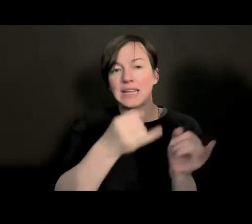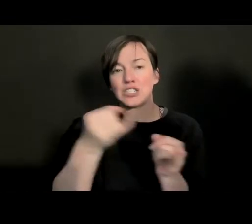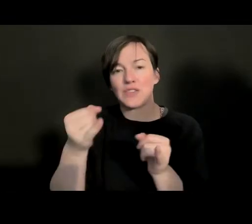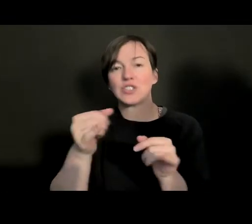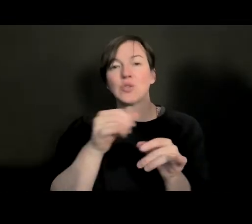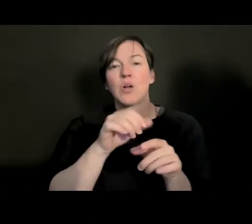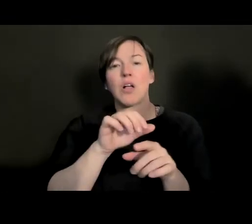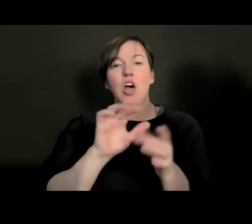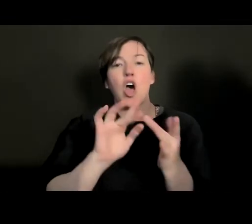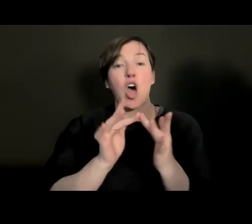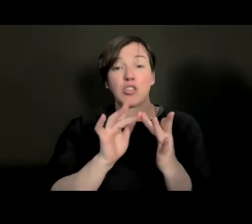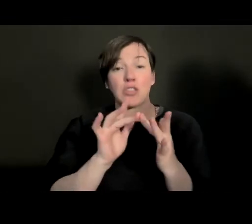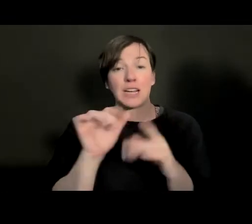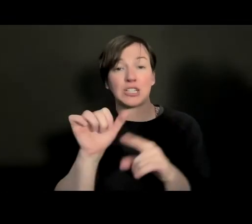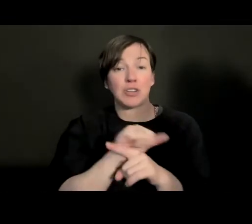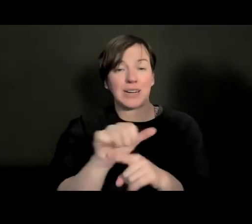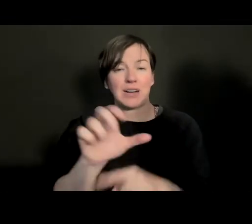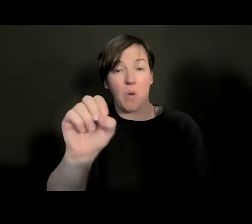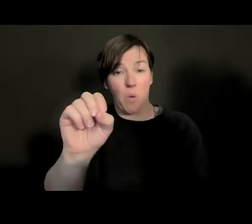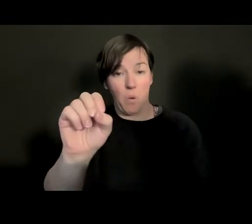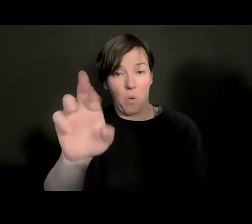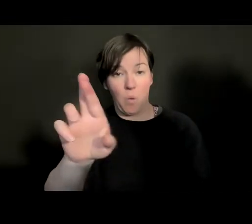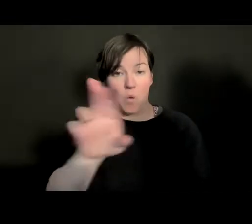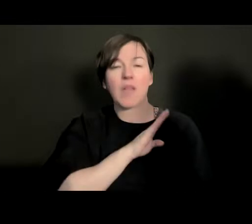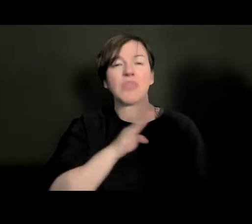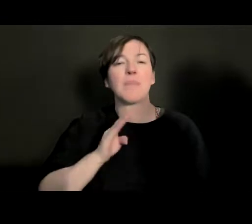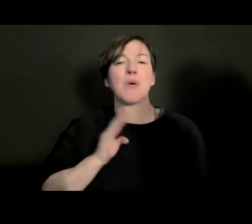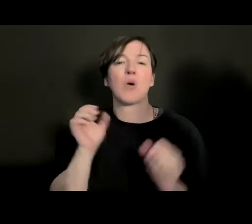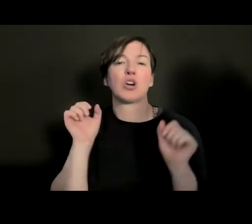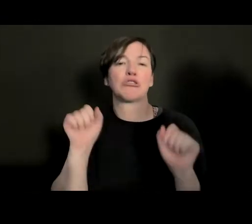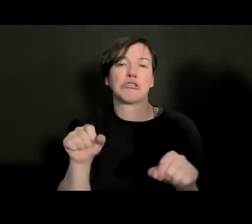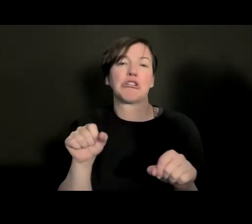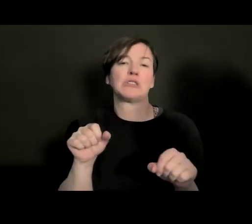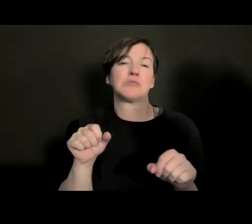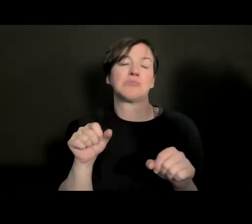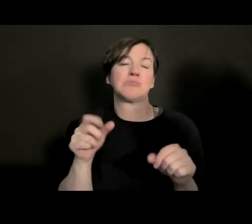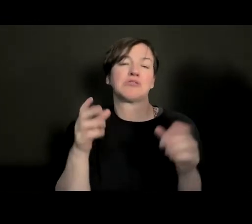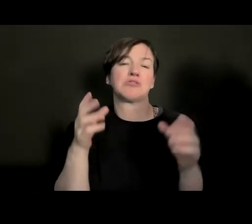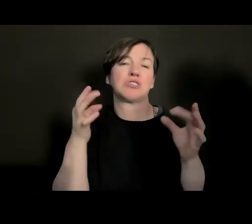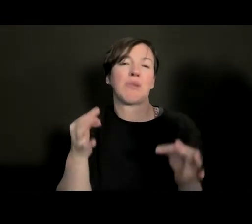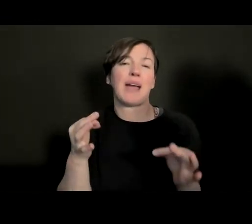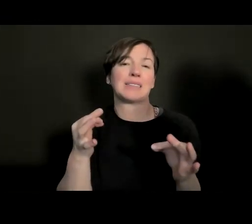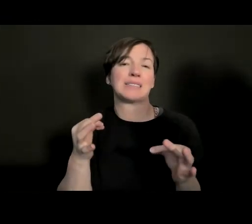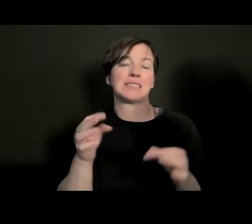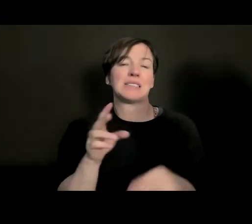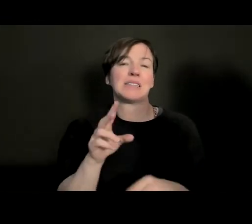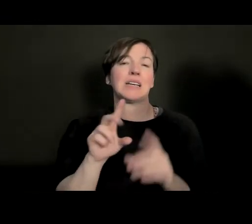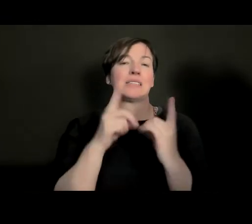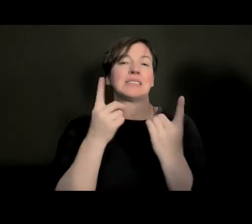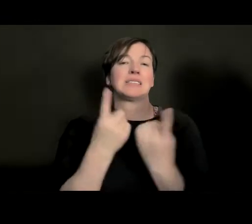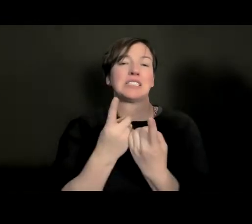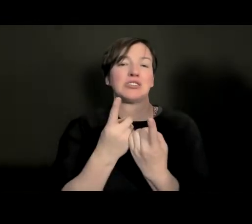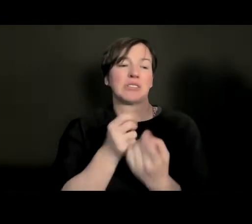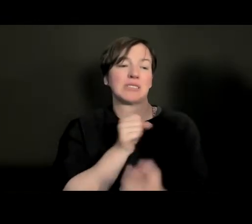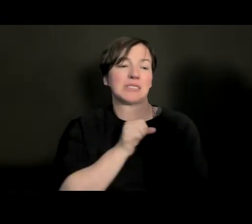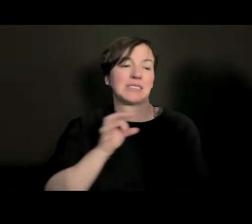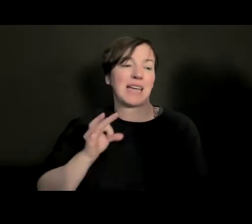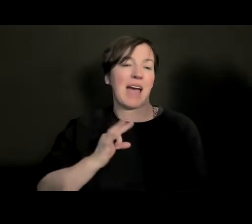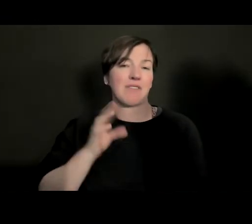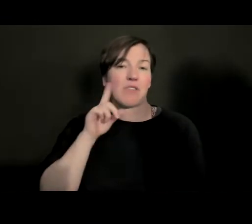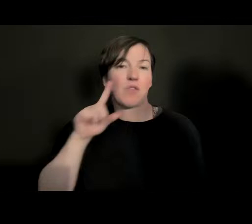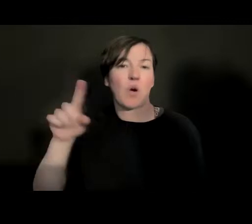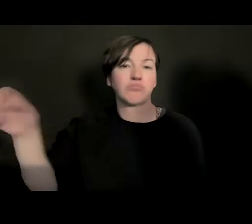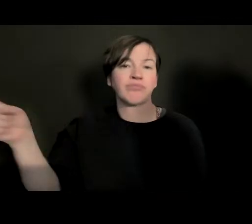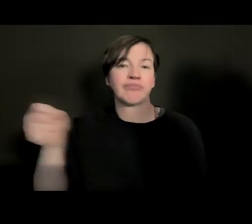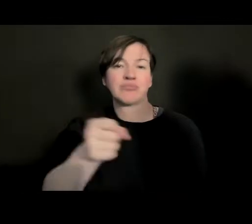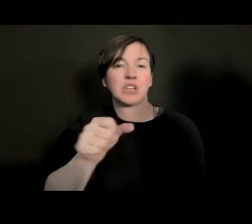training. Mhm. Or the board could direct district staff to bring a trainer in person